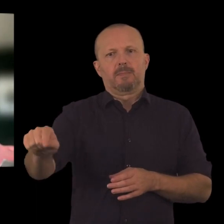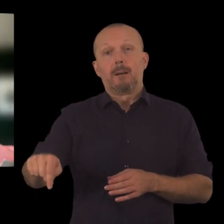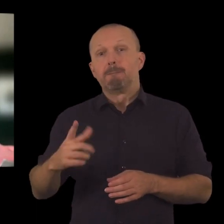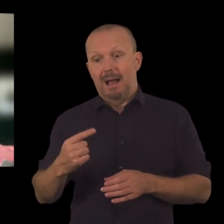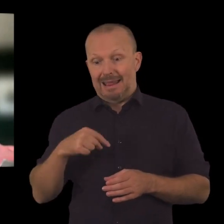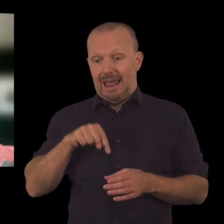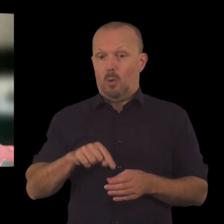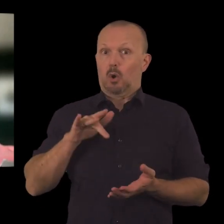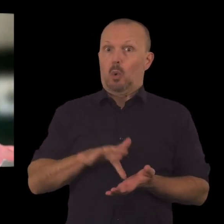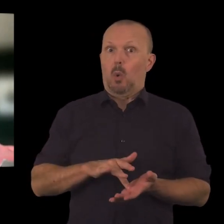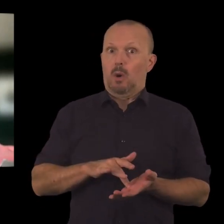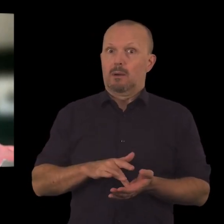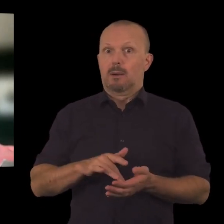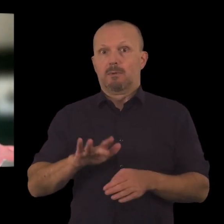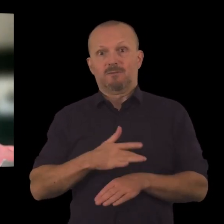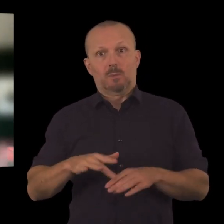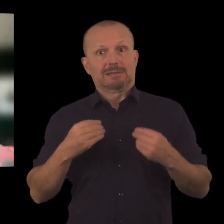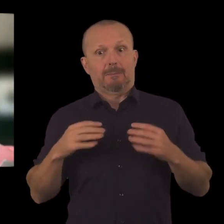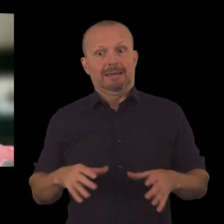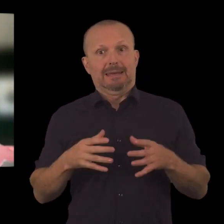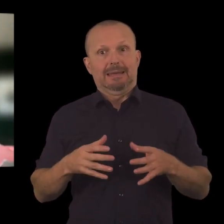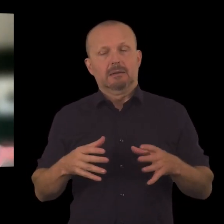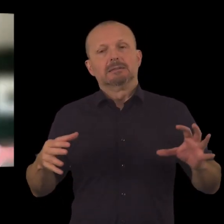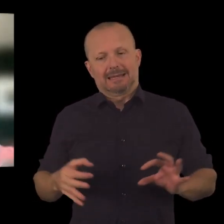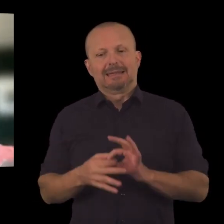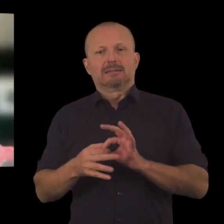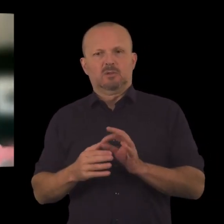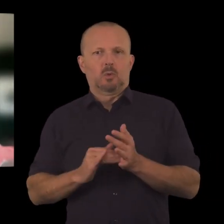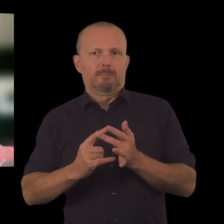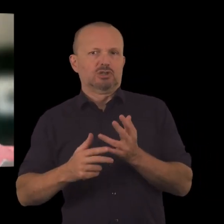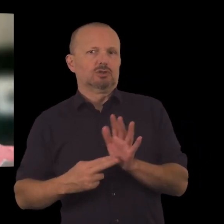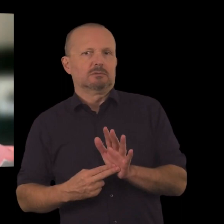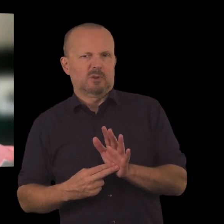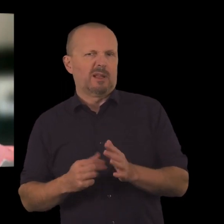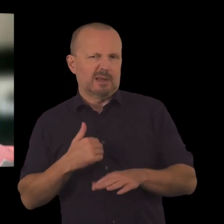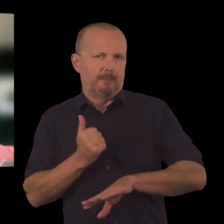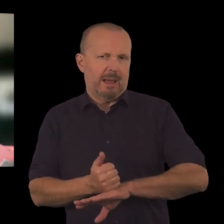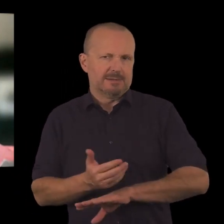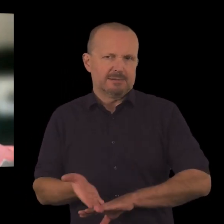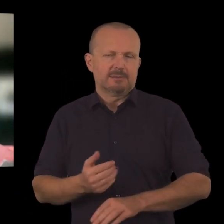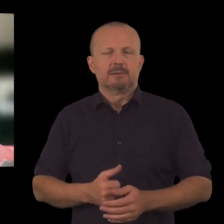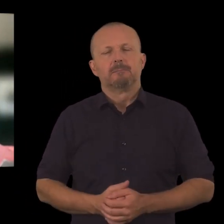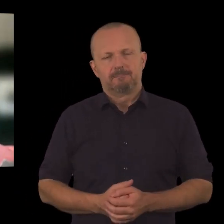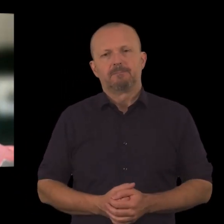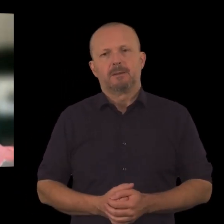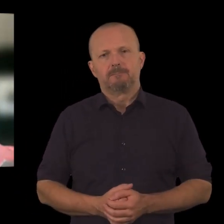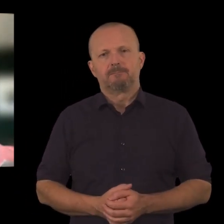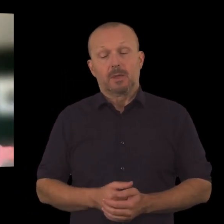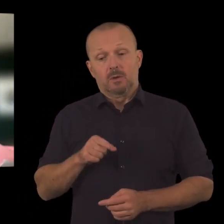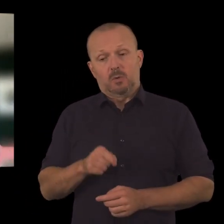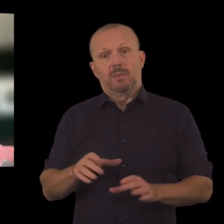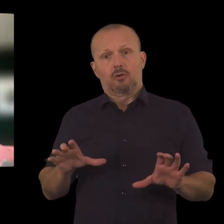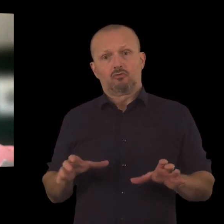which means we're running outreach groups which are super casual, super fun, in a